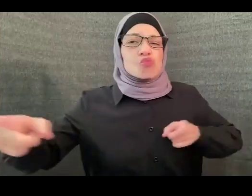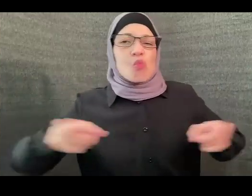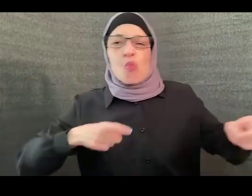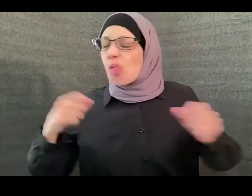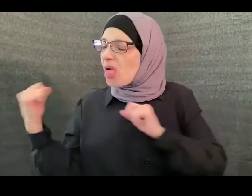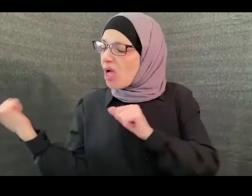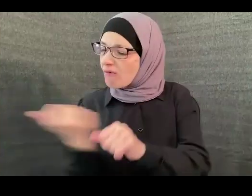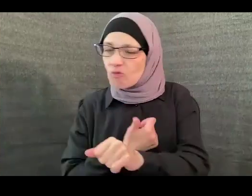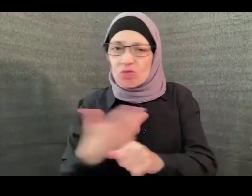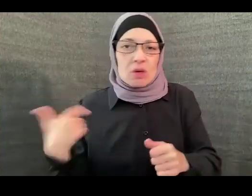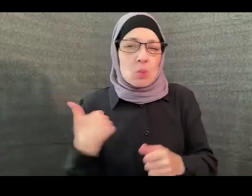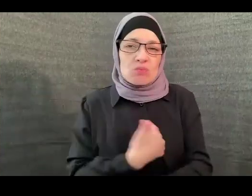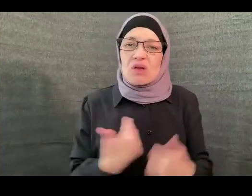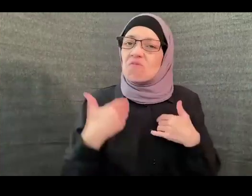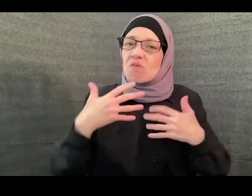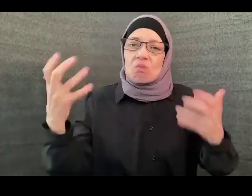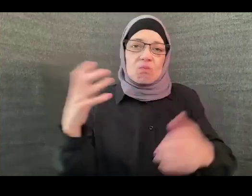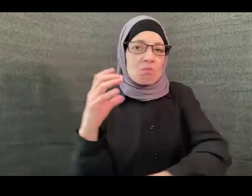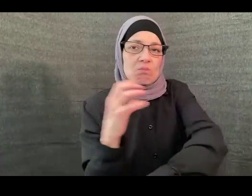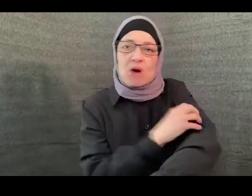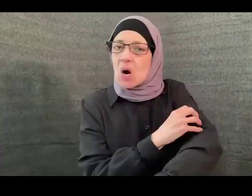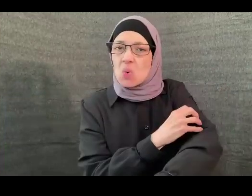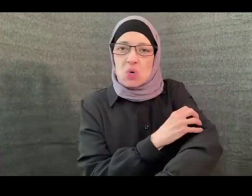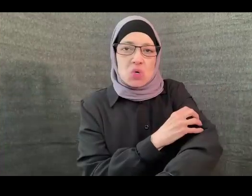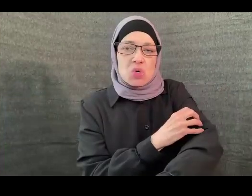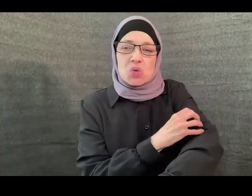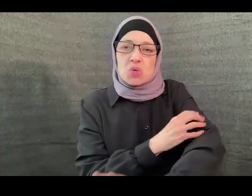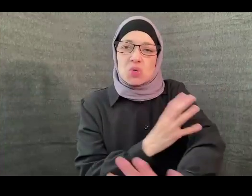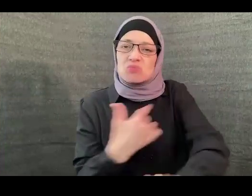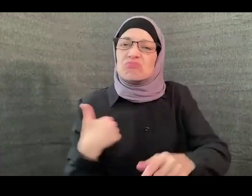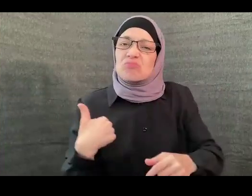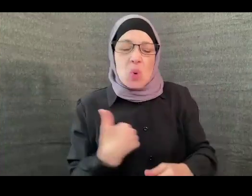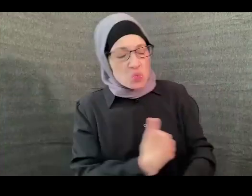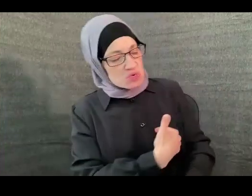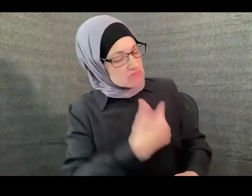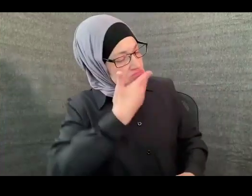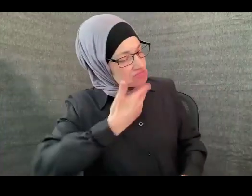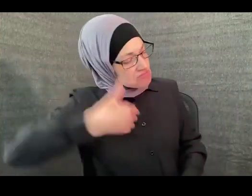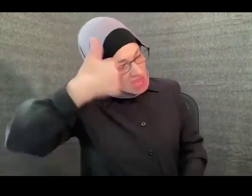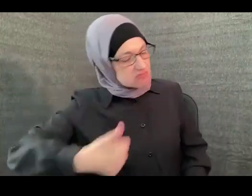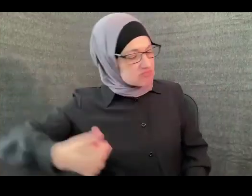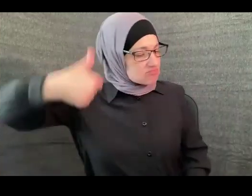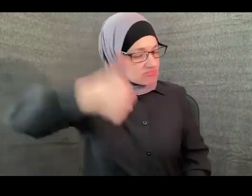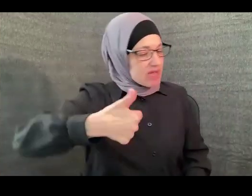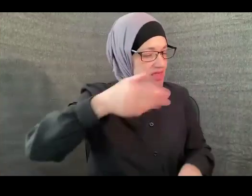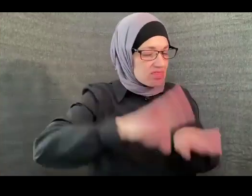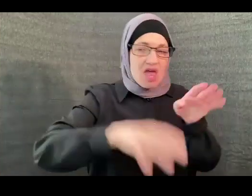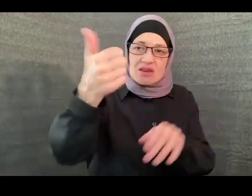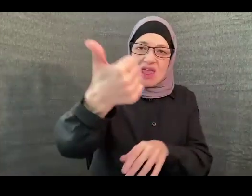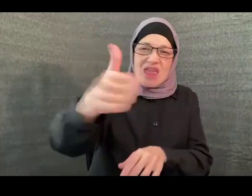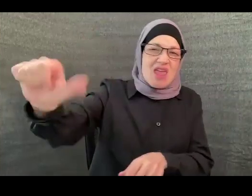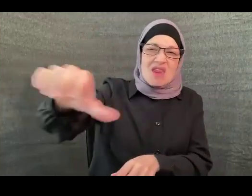power. We think of our nation or ourselves as superior, superpower.